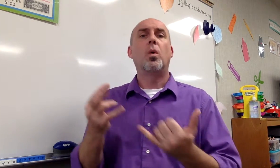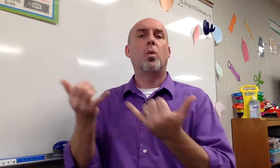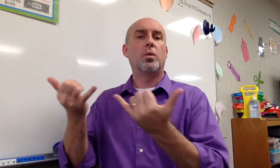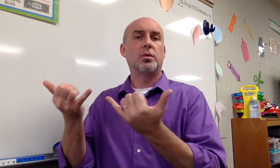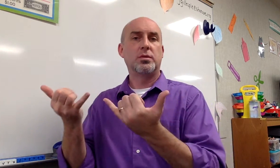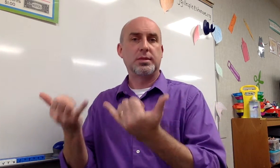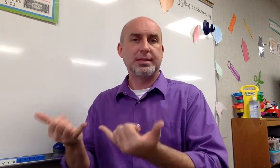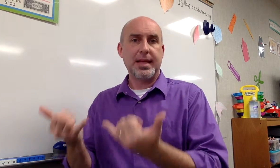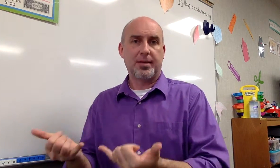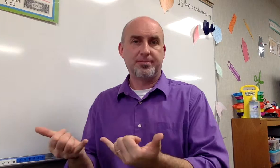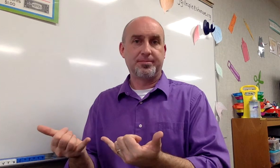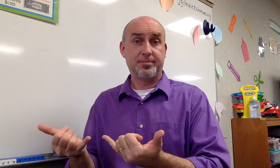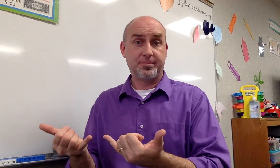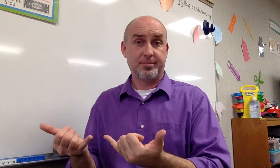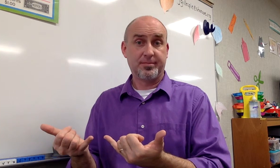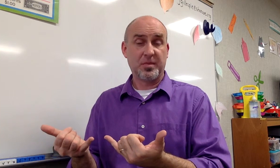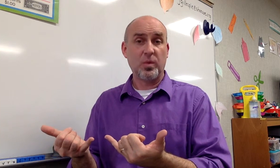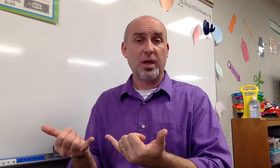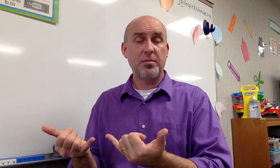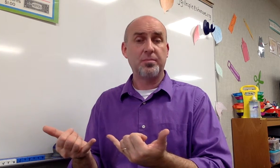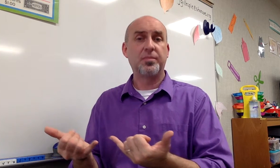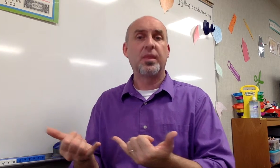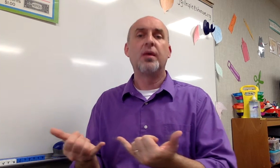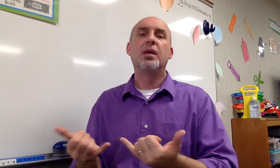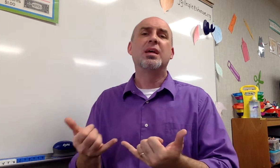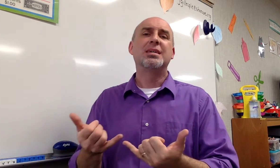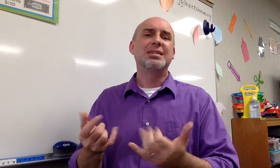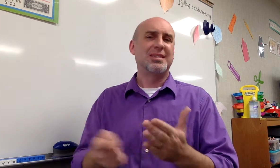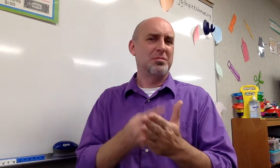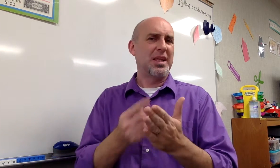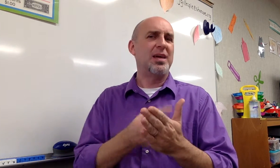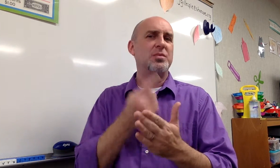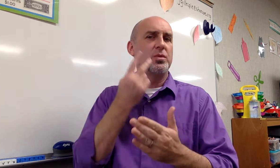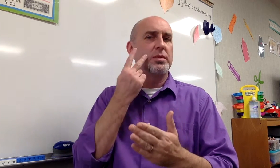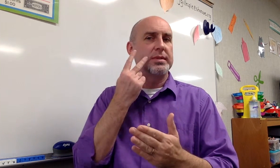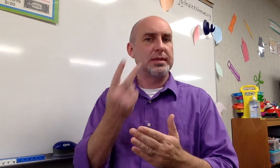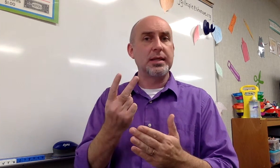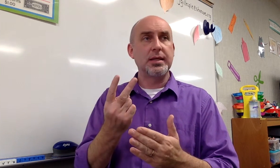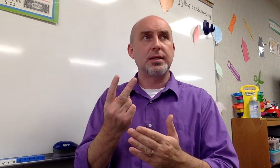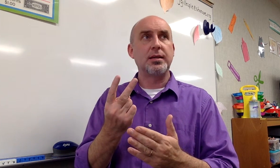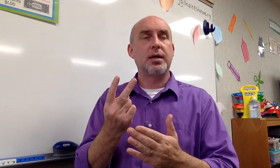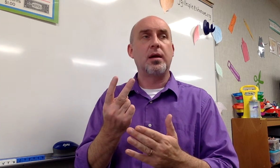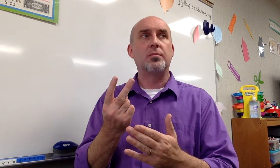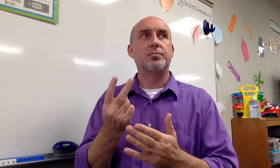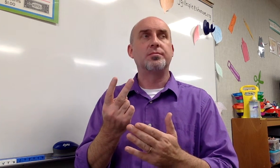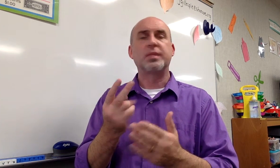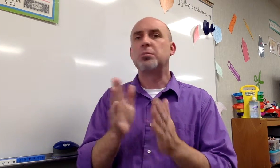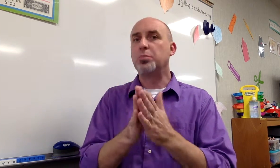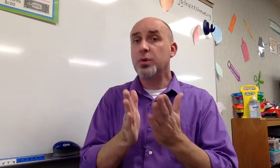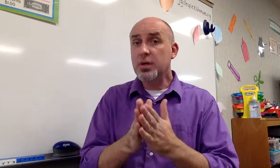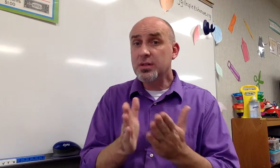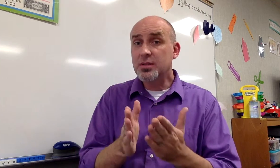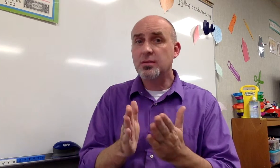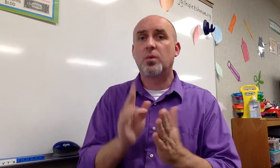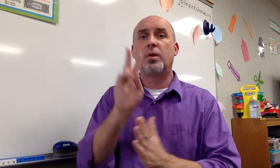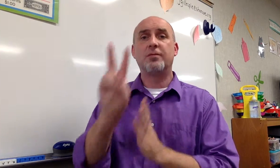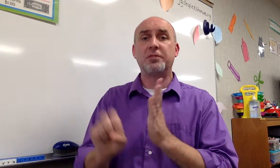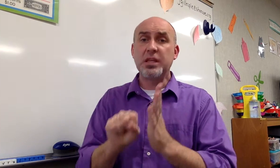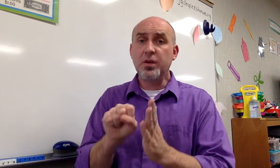or today. Okay? Sometimes you will see in books or on